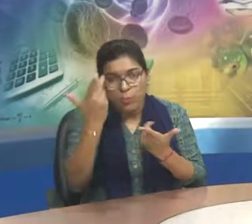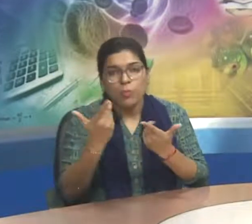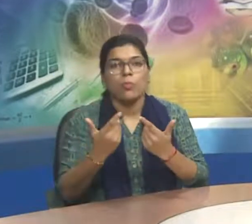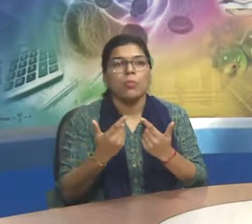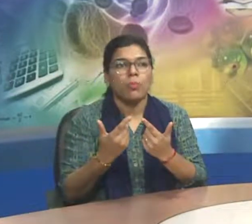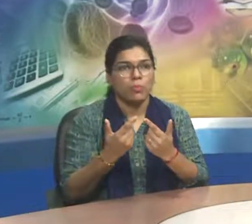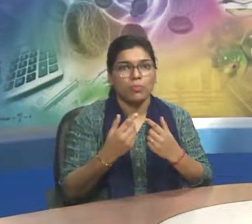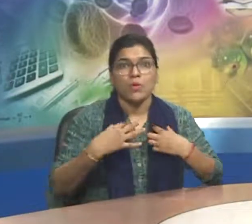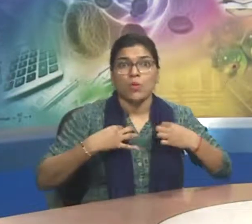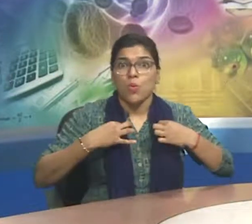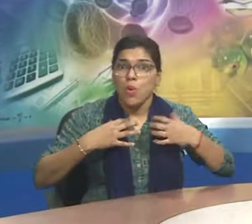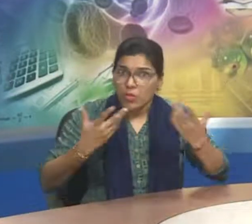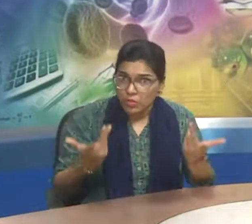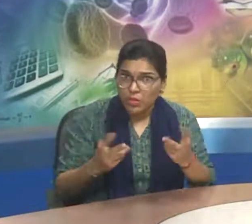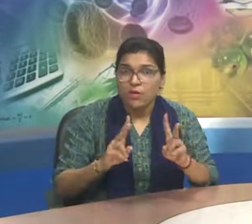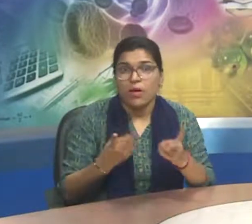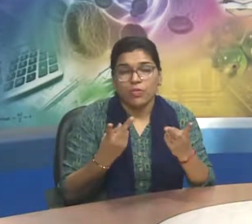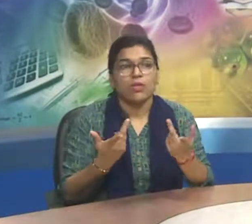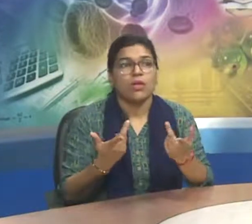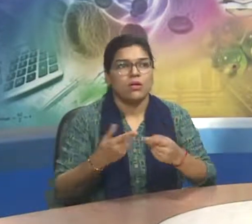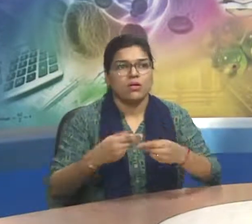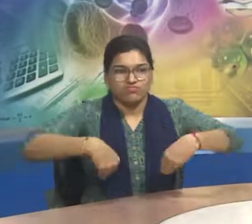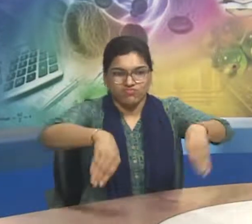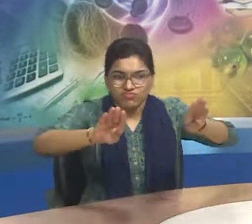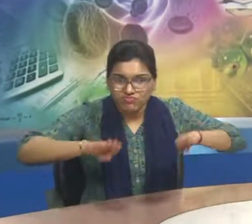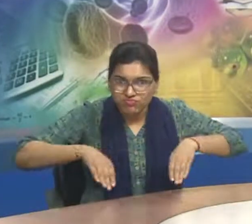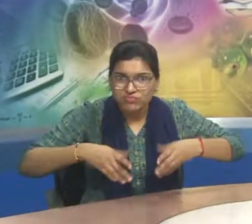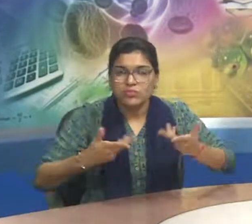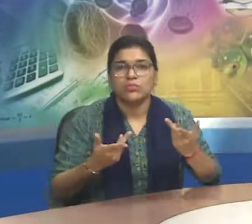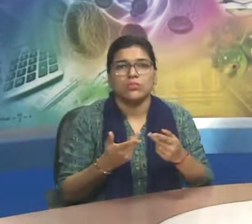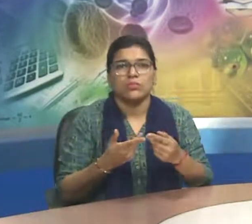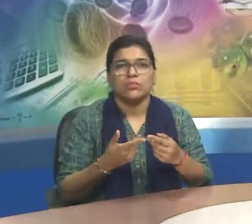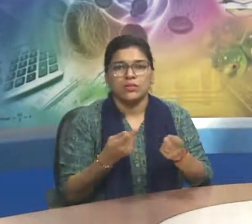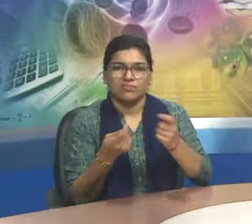our daily life. We use cap, clothes, and the mat,